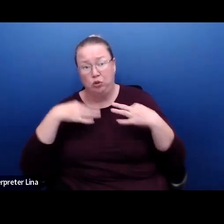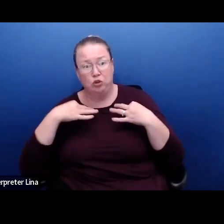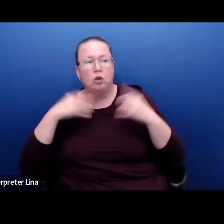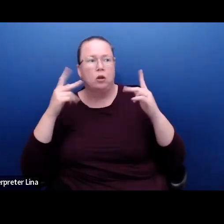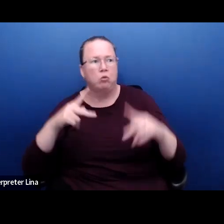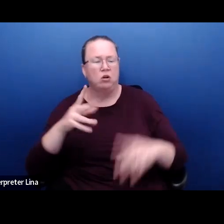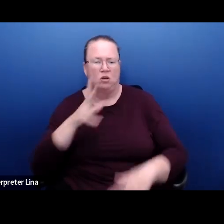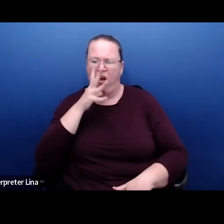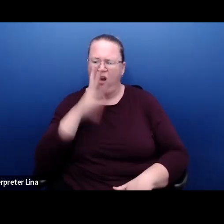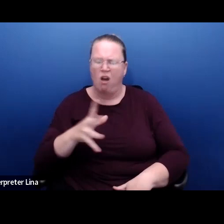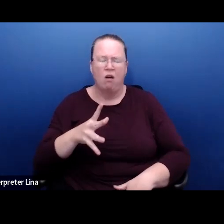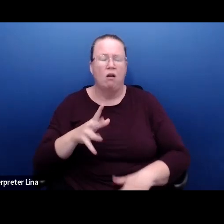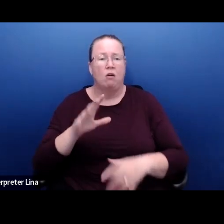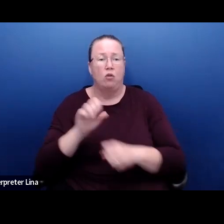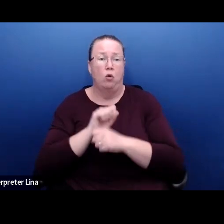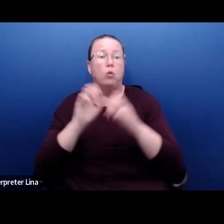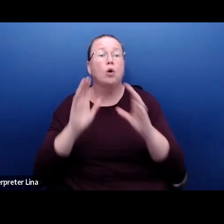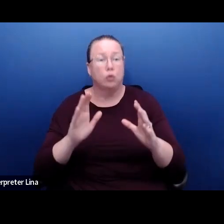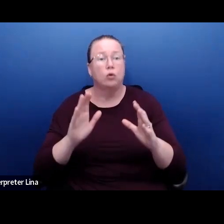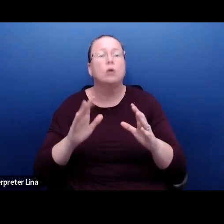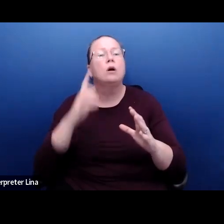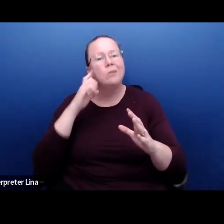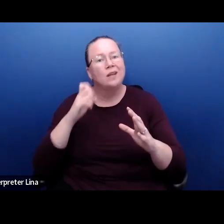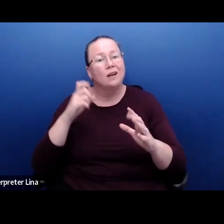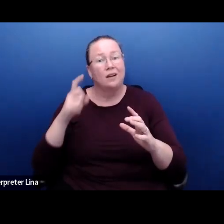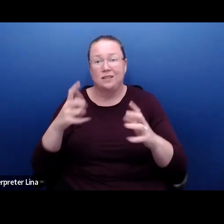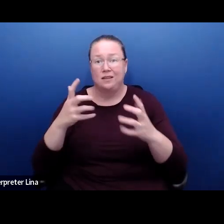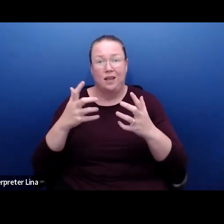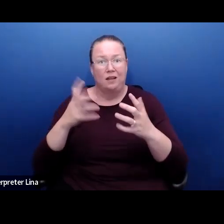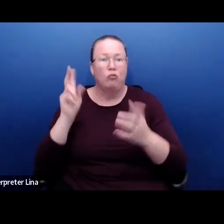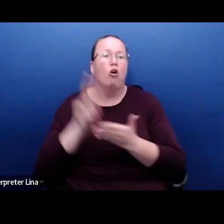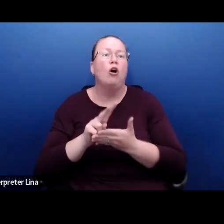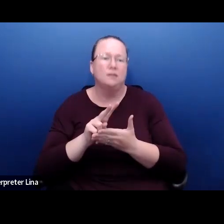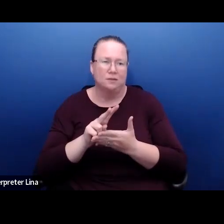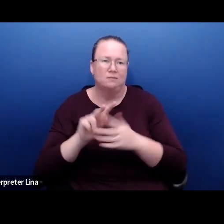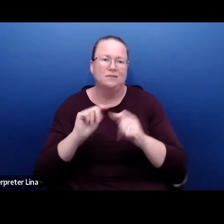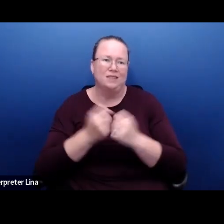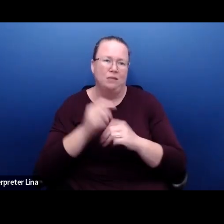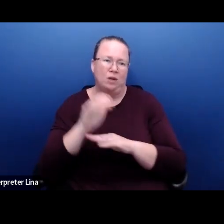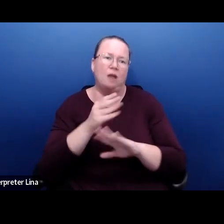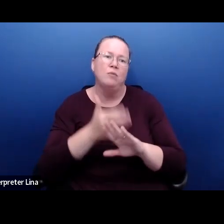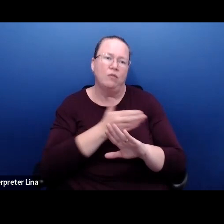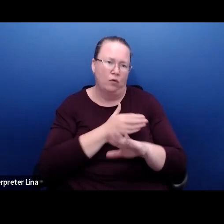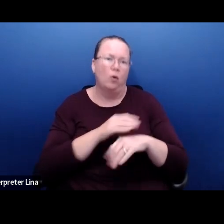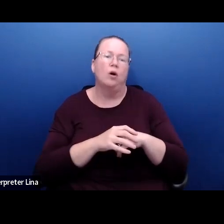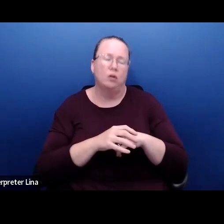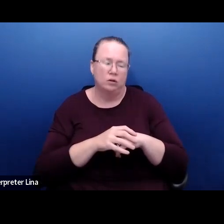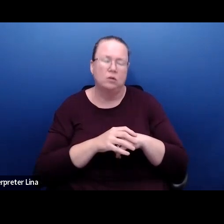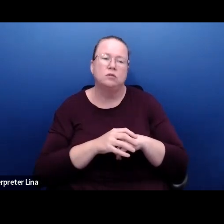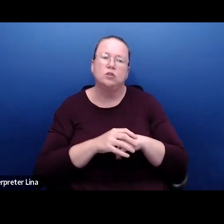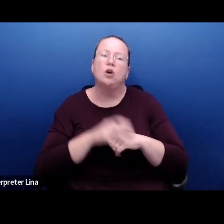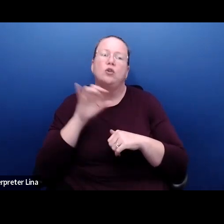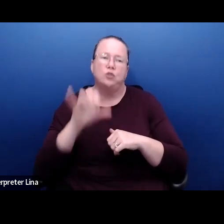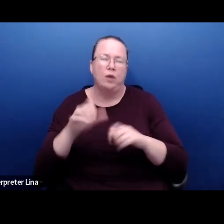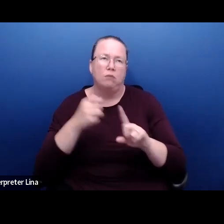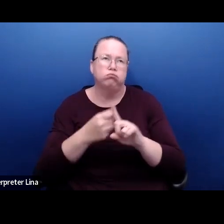absolutely rejected the worker because they just lost to that team the night before. So that just takes you off